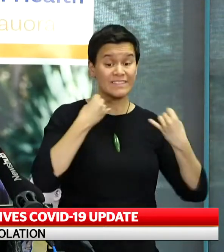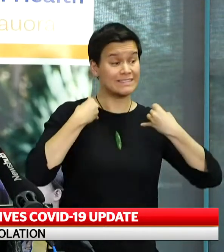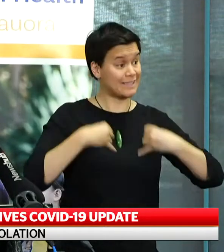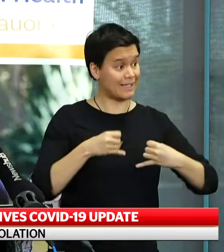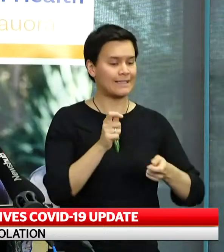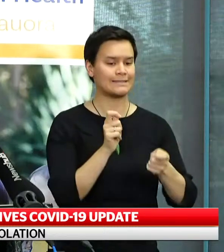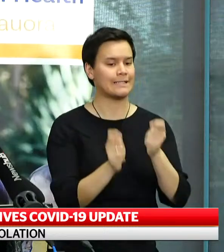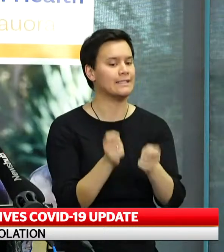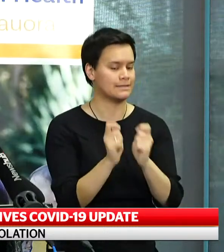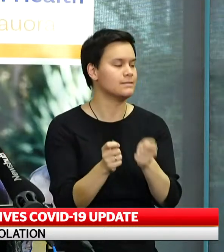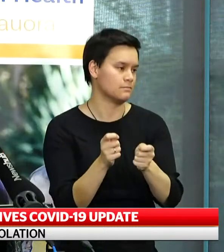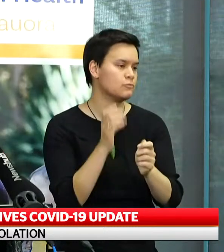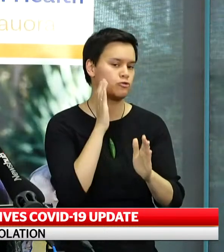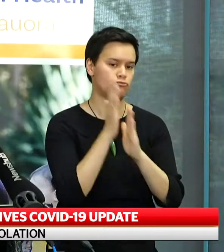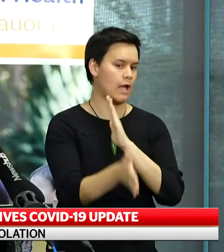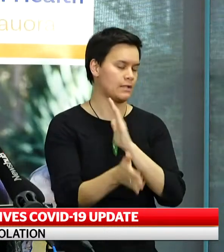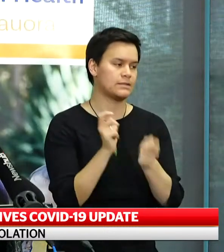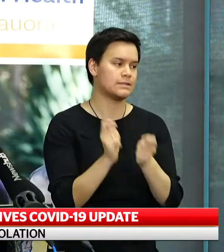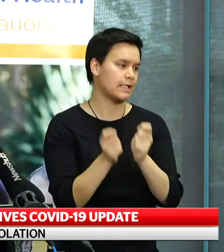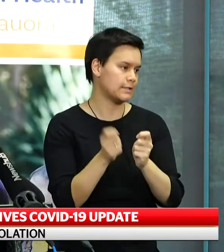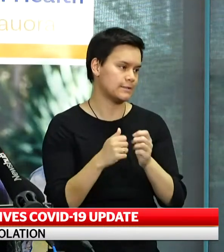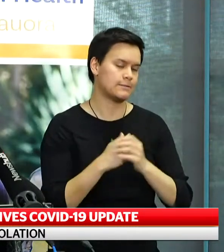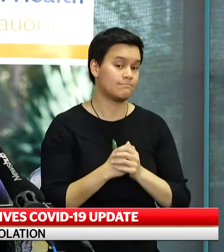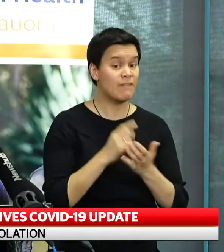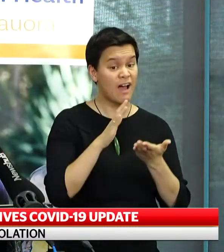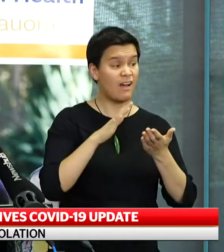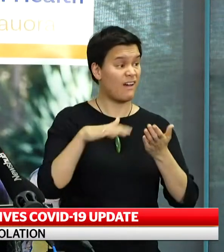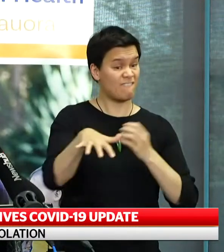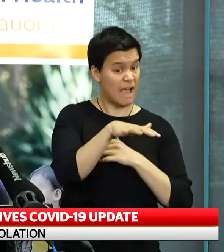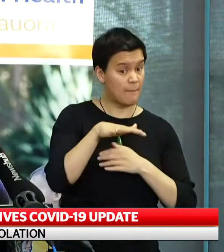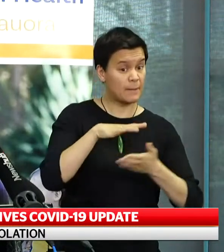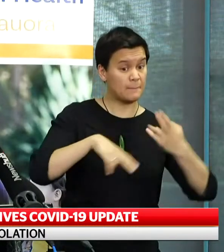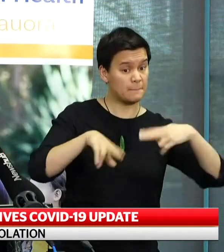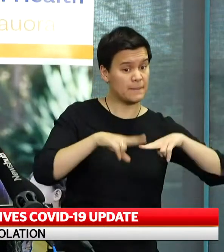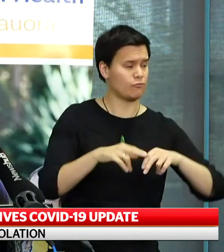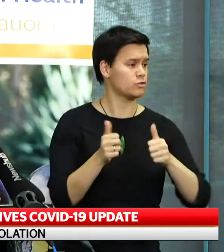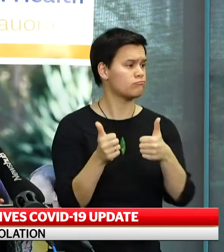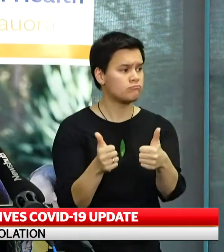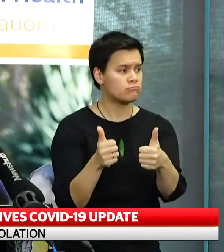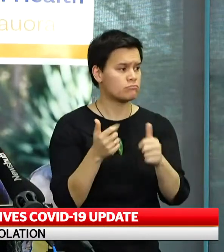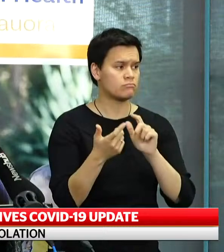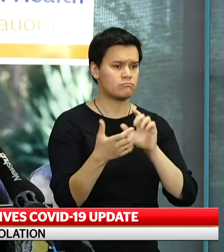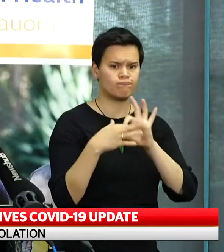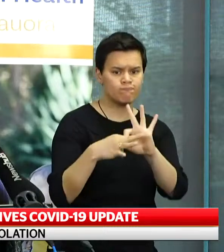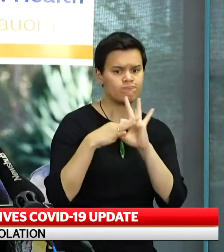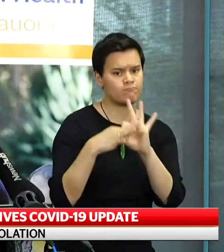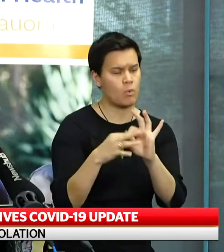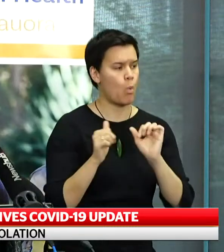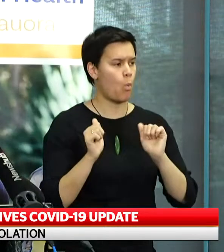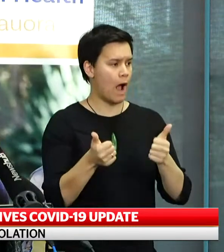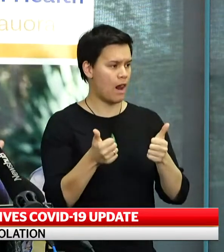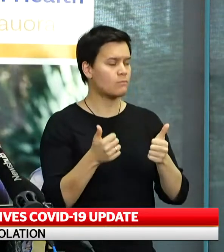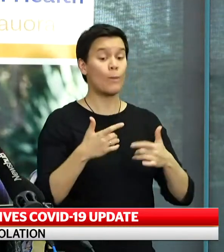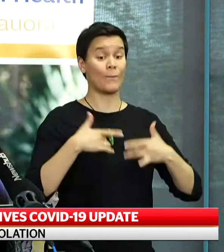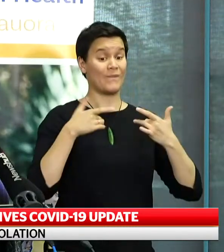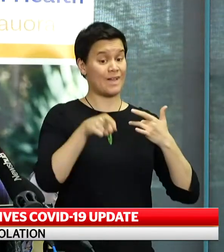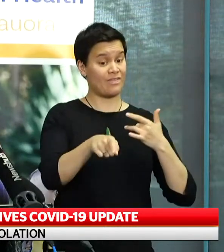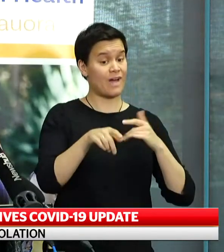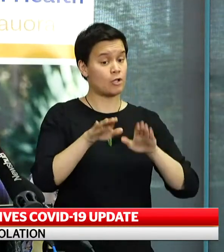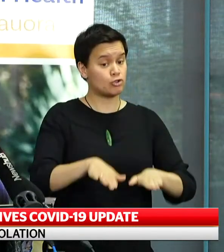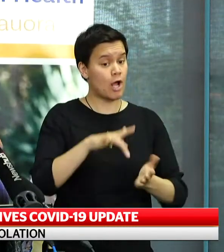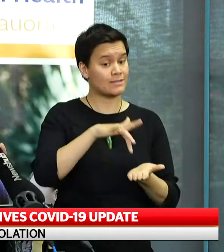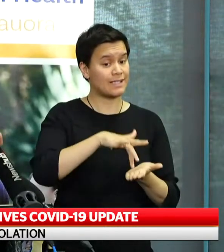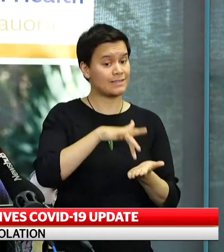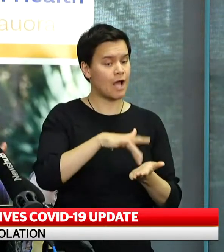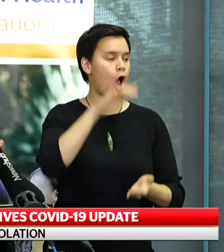families with the reassurance and an ability to answer any questions. The centre can remain open. We think it is very low risk, especially because